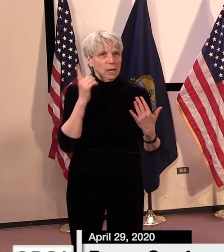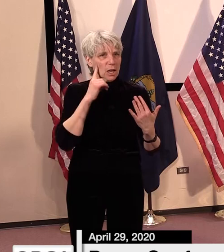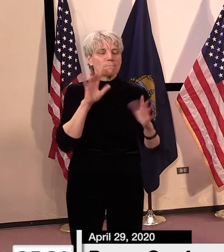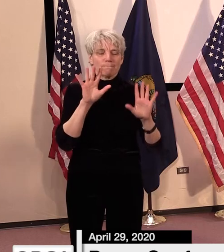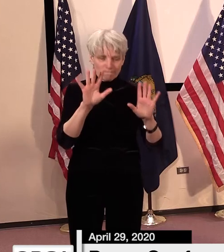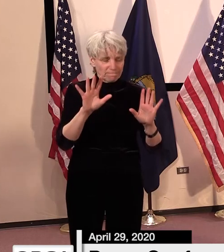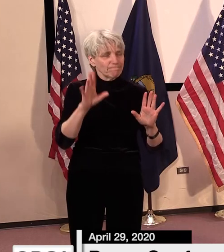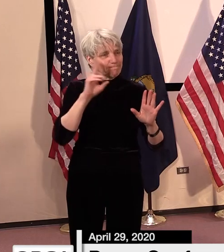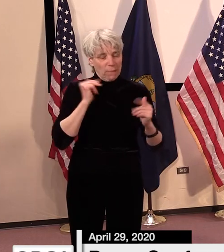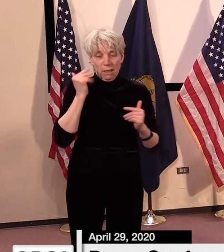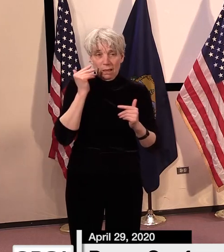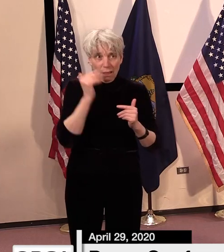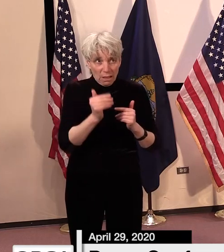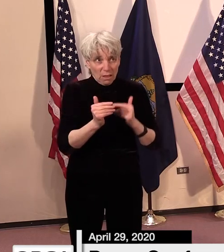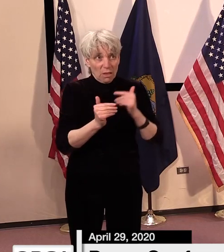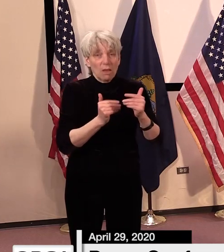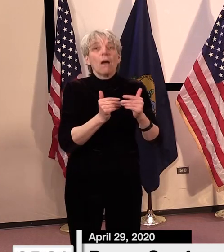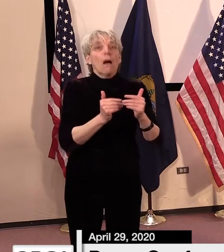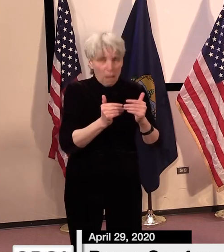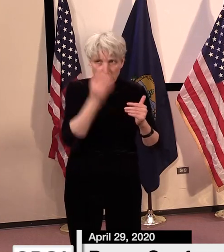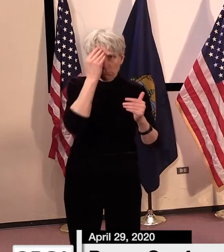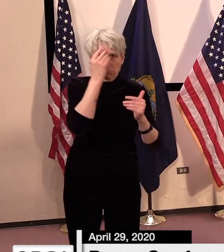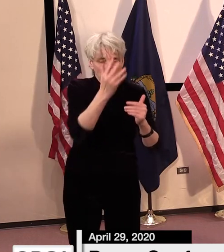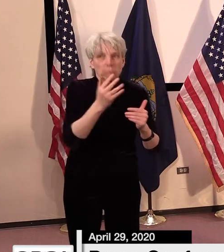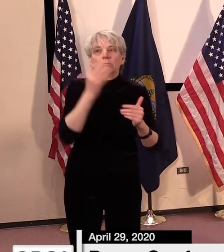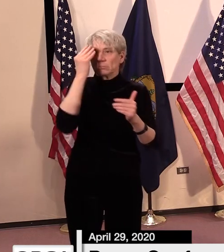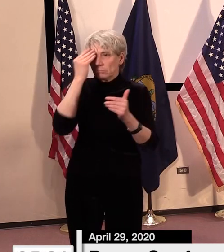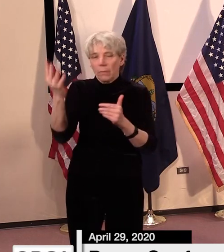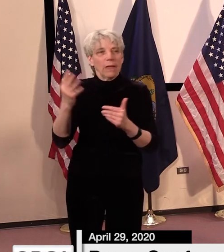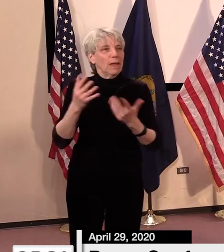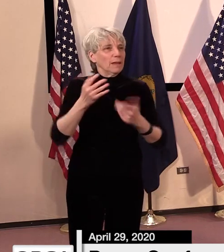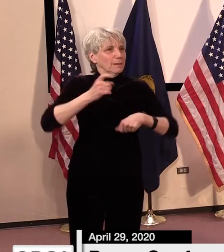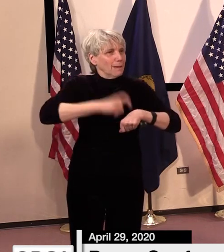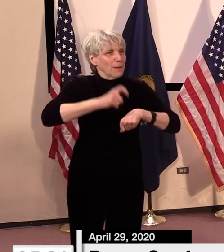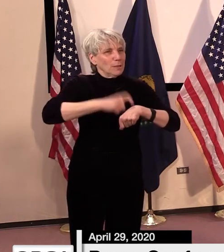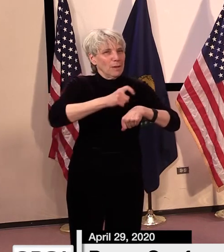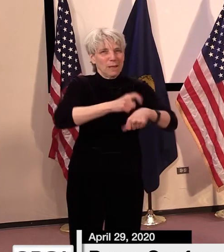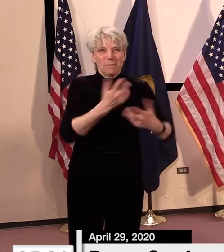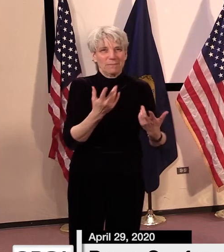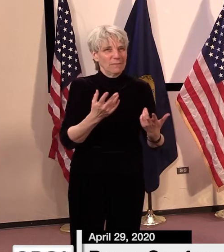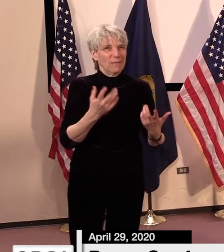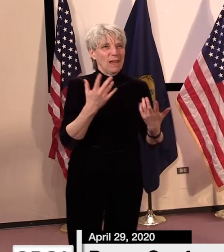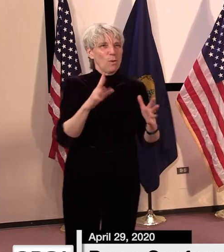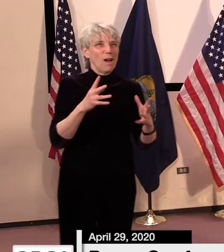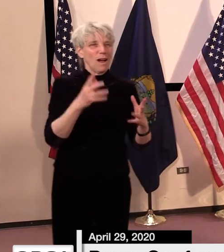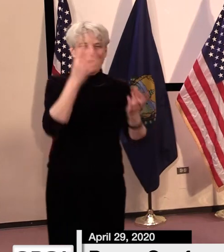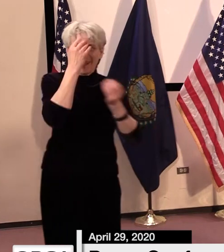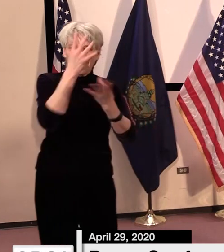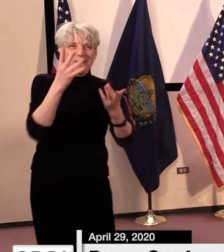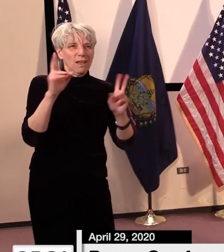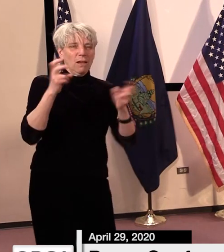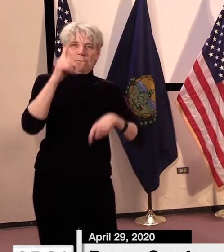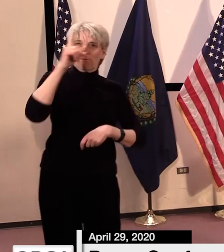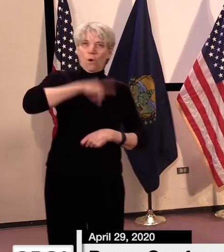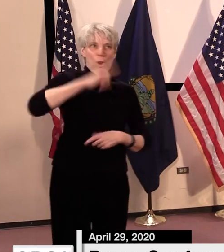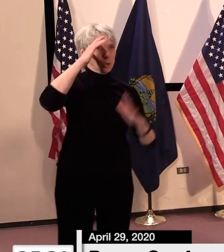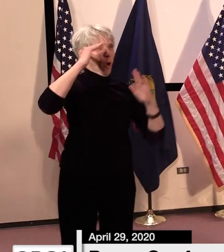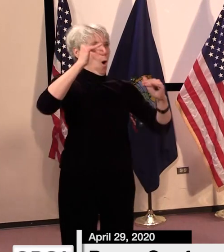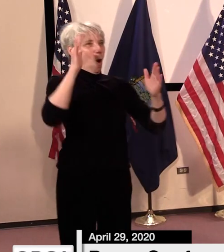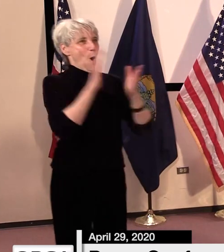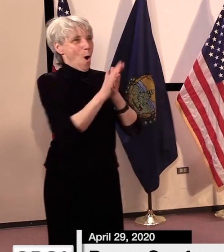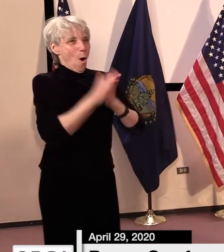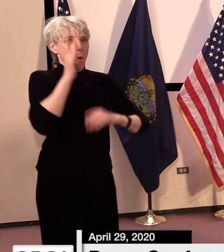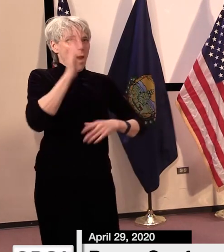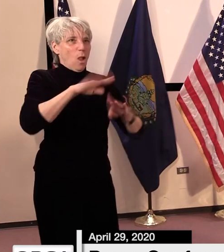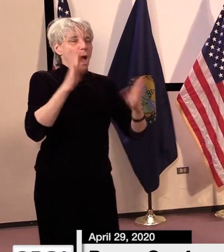decisions as we can. I don't want to give anybody false hope, but I do want to give people some hope that we are